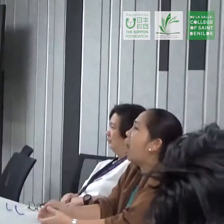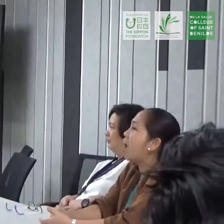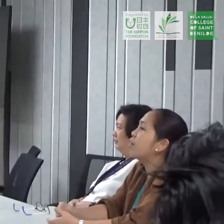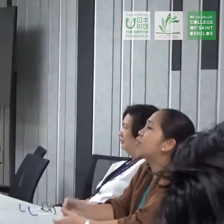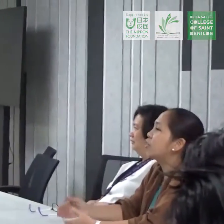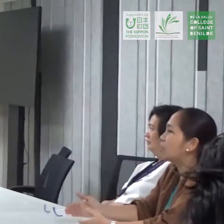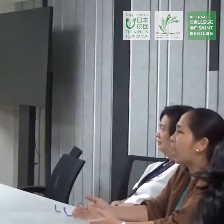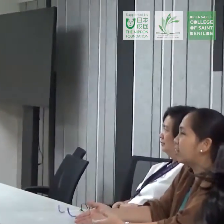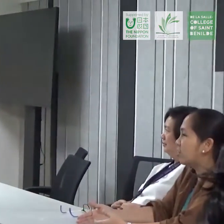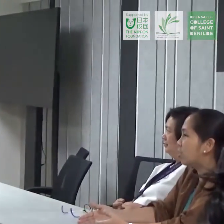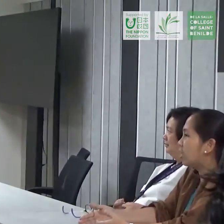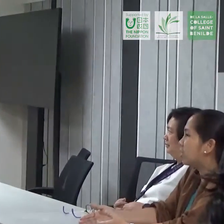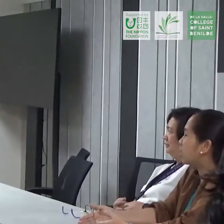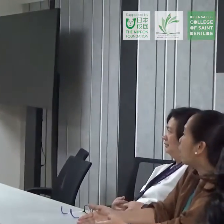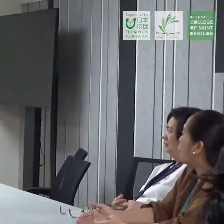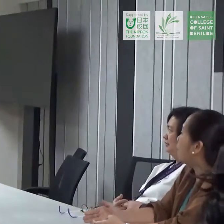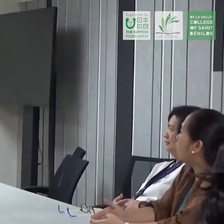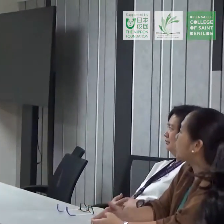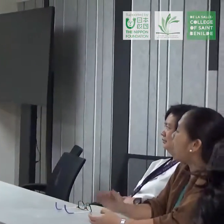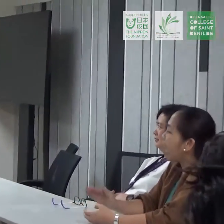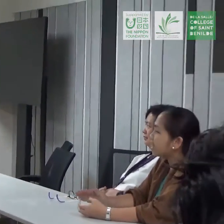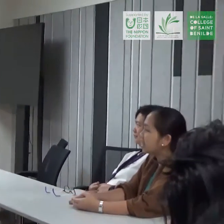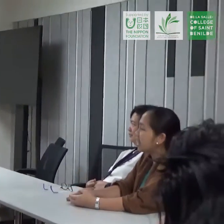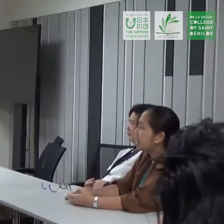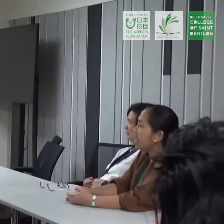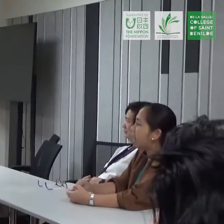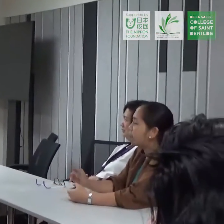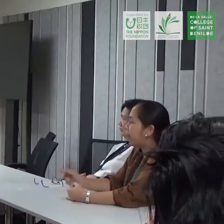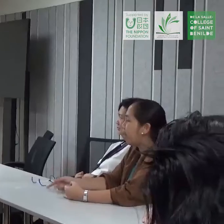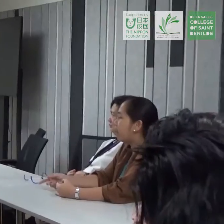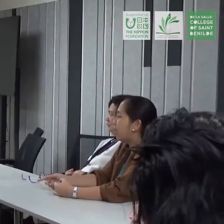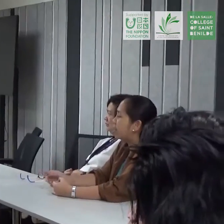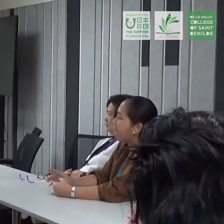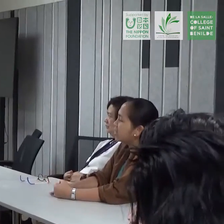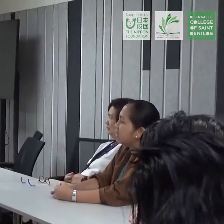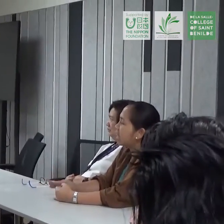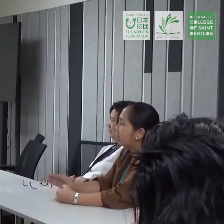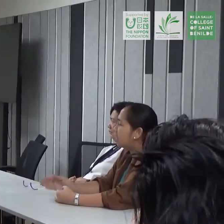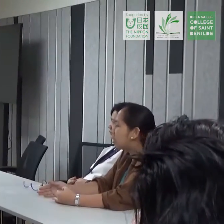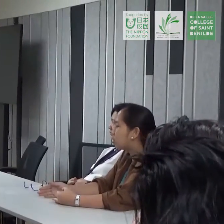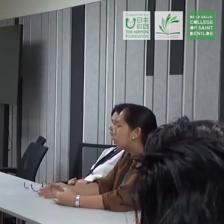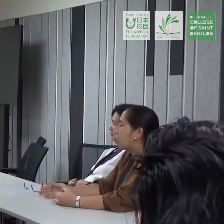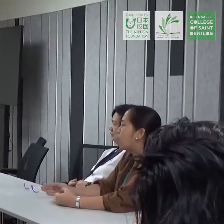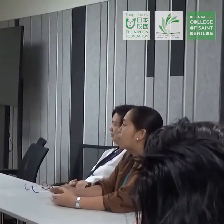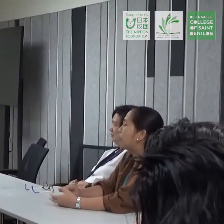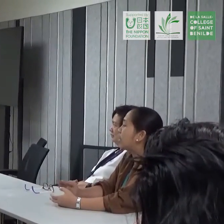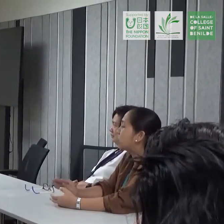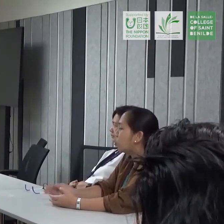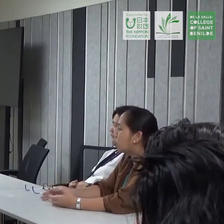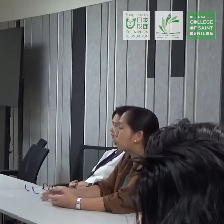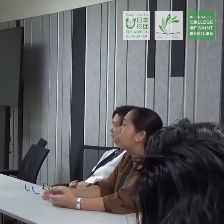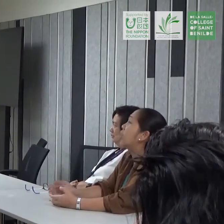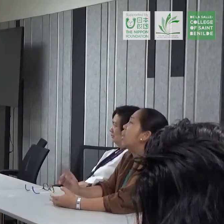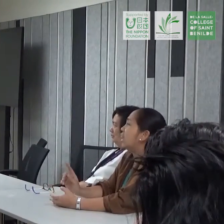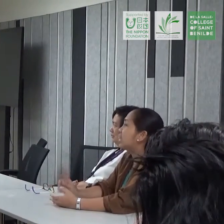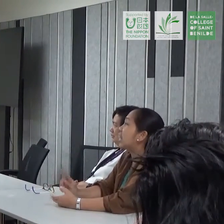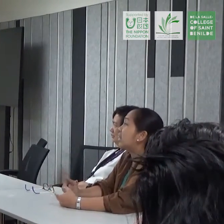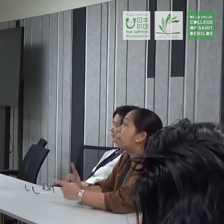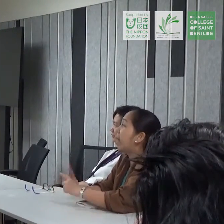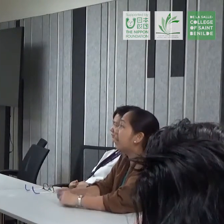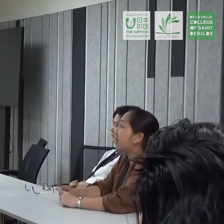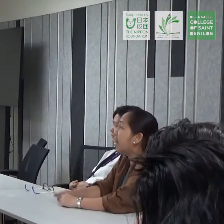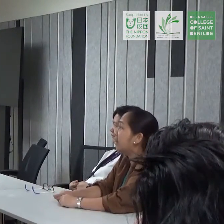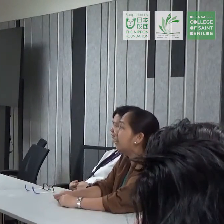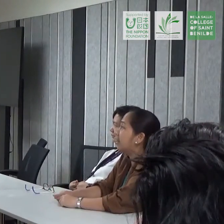teaching other strategies. Yes. Because asking a parent, asking a teacher Is for easy the to solution is